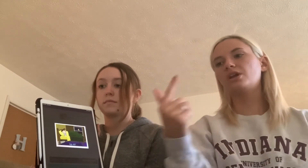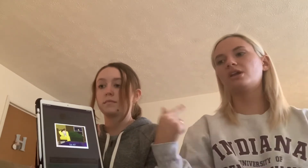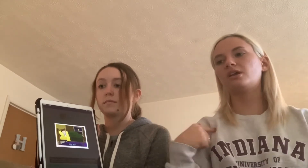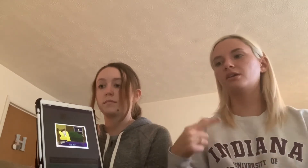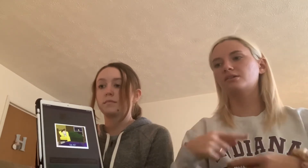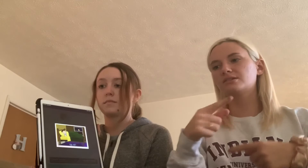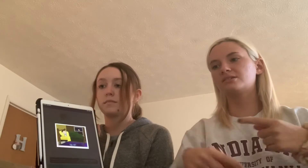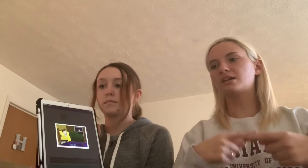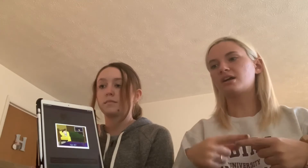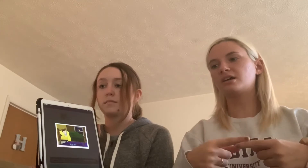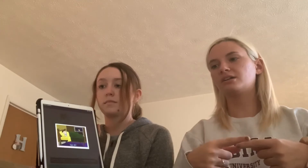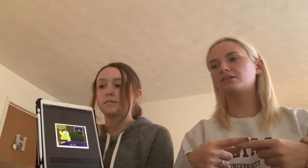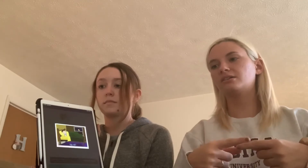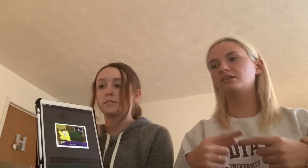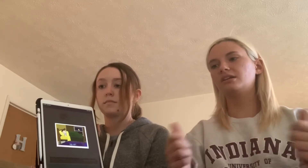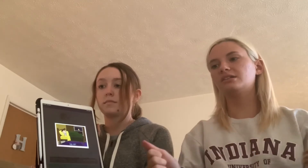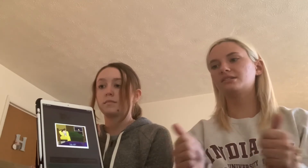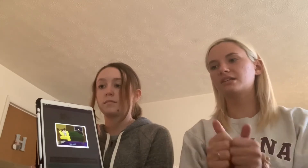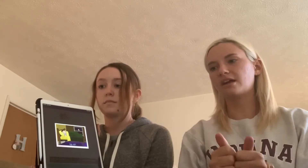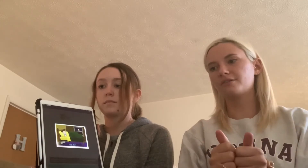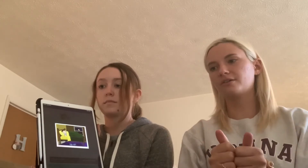We sign it together.